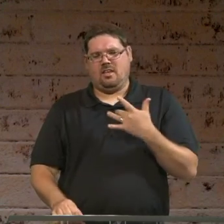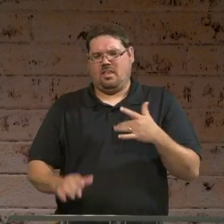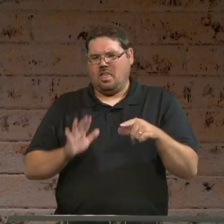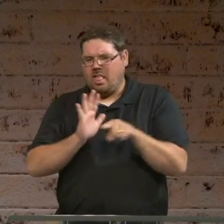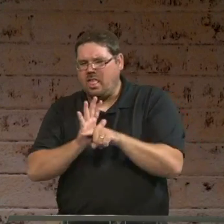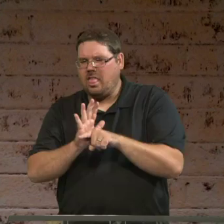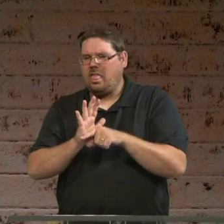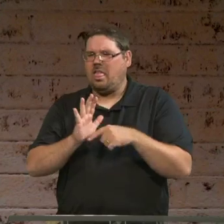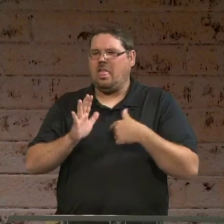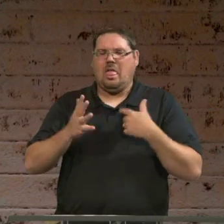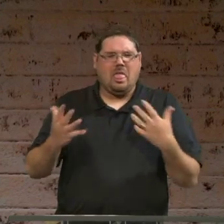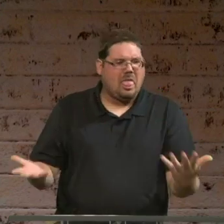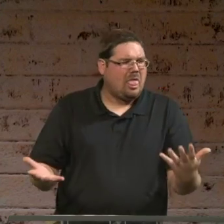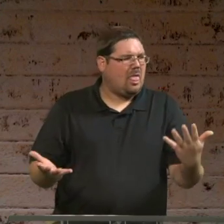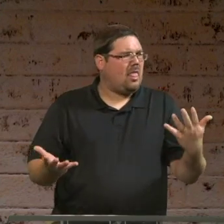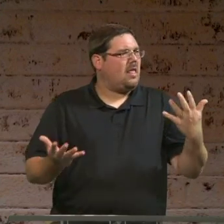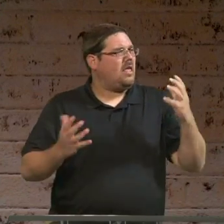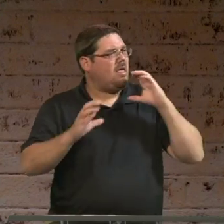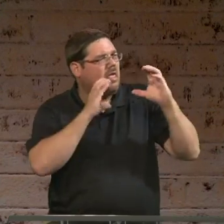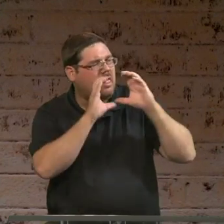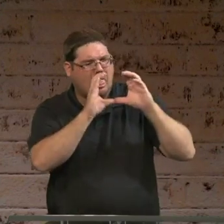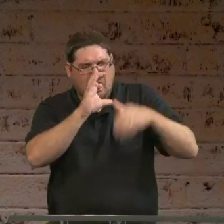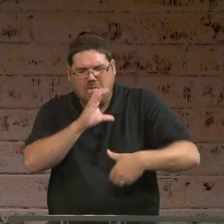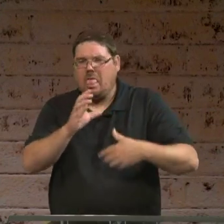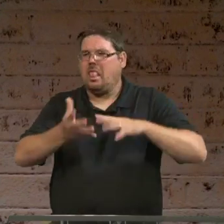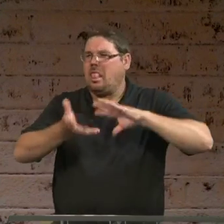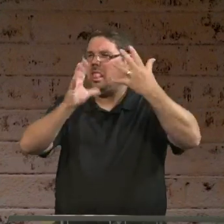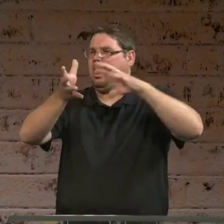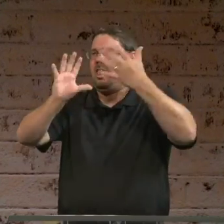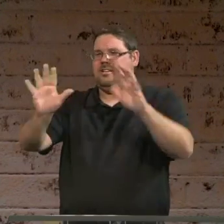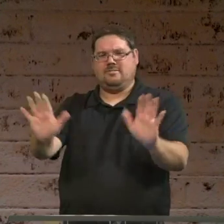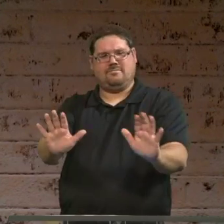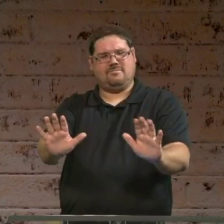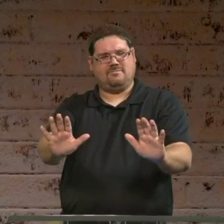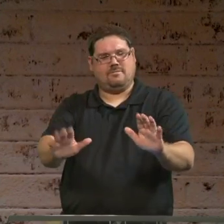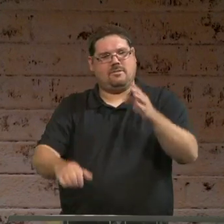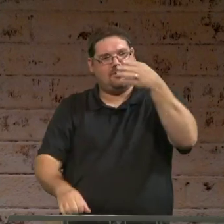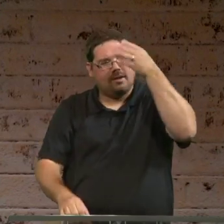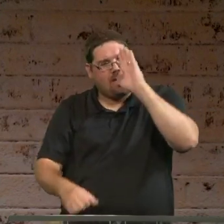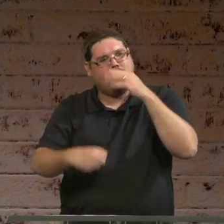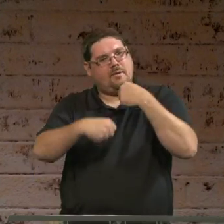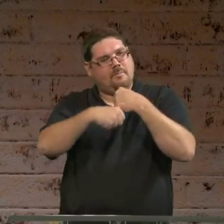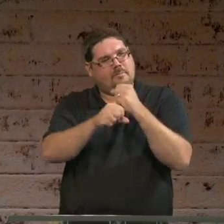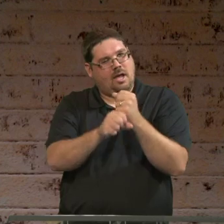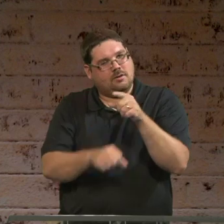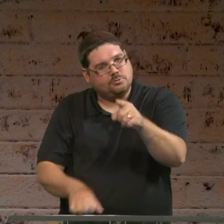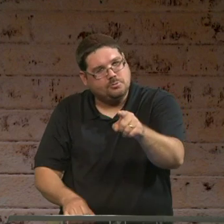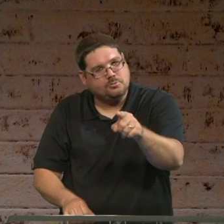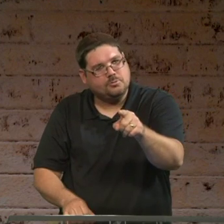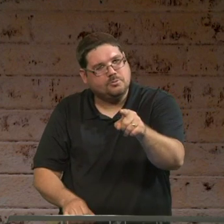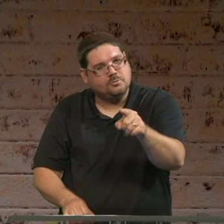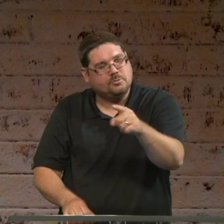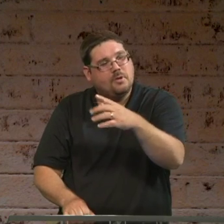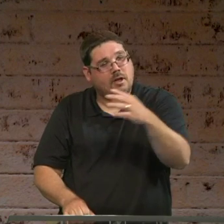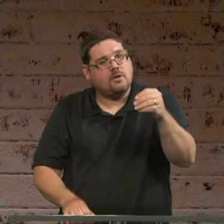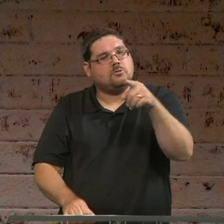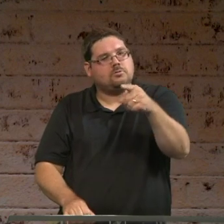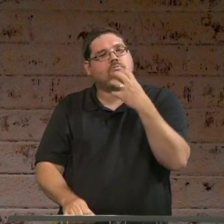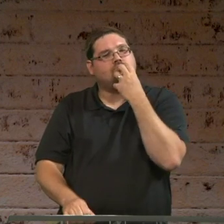I can serve God. I don't stand around and think of all the terrible things, the miscommunications, and I can't get along well. No, God